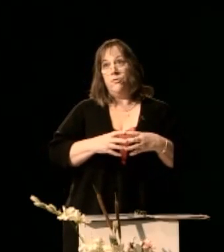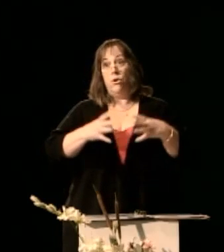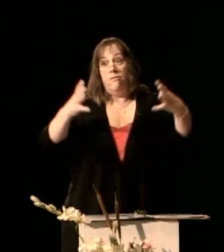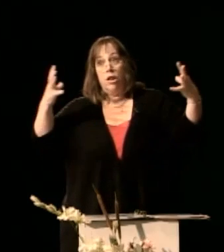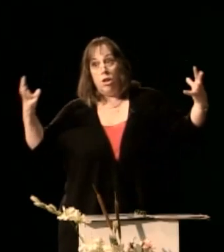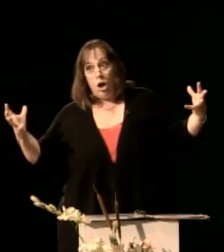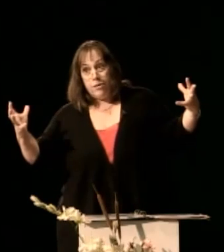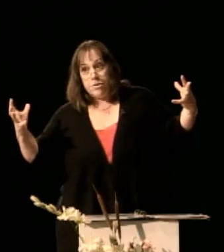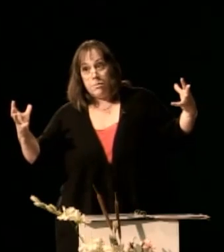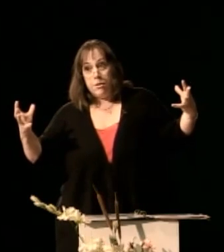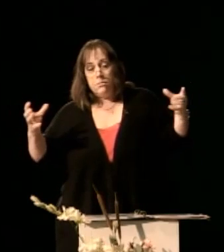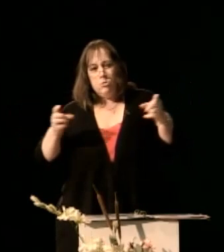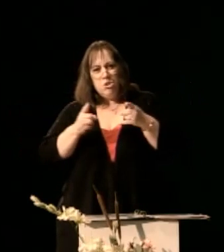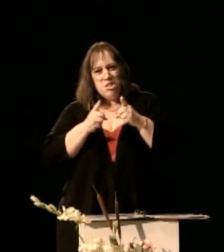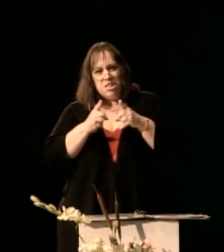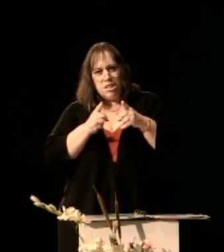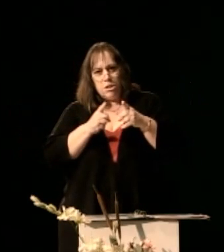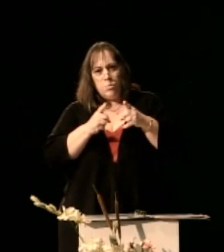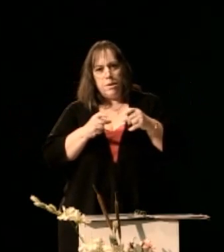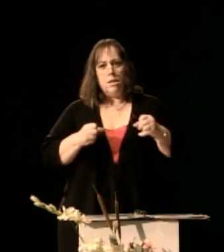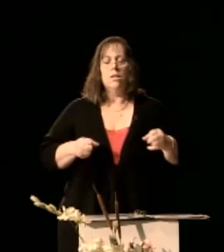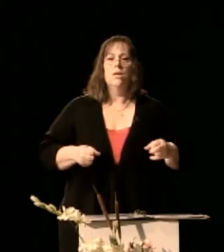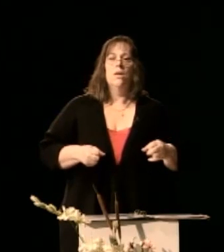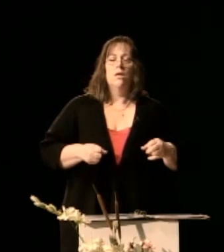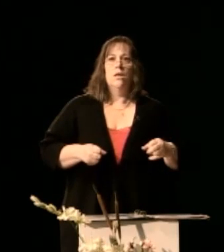a lot of something, or just a little bit,